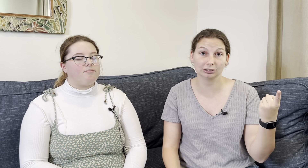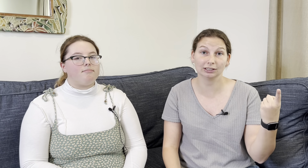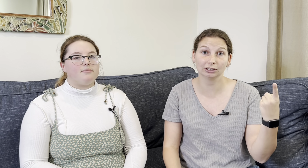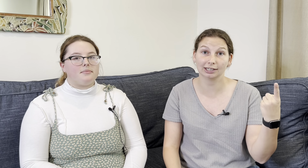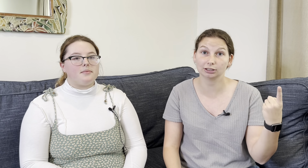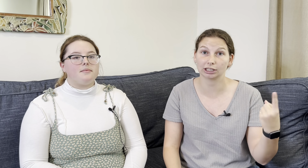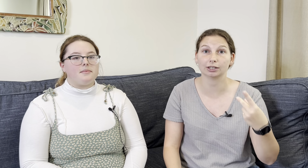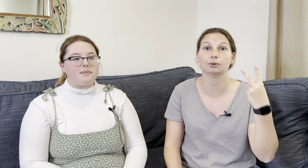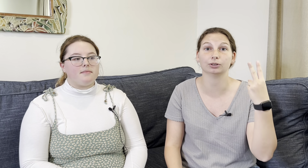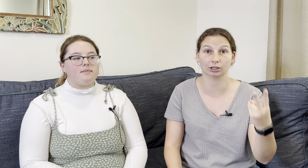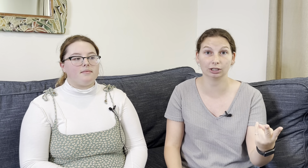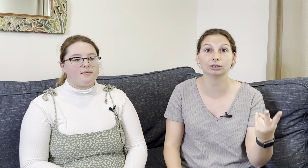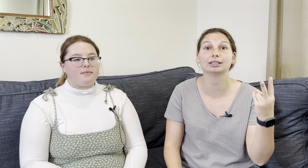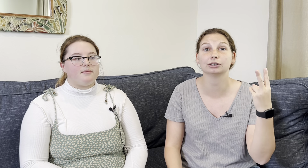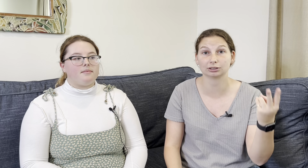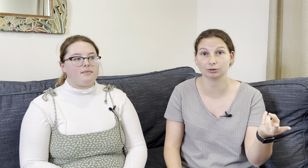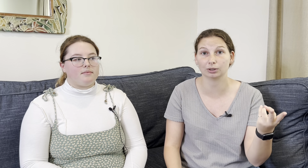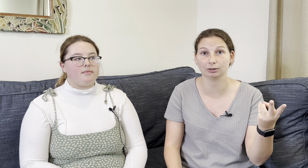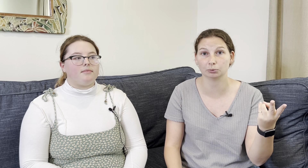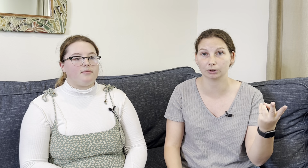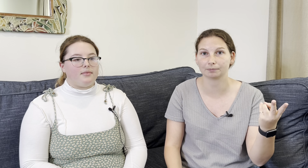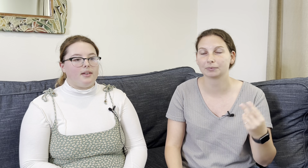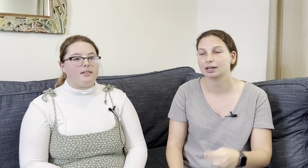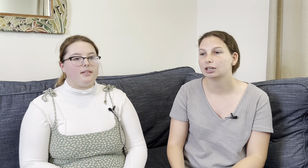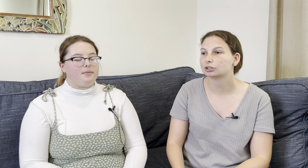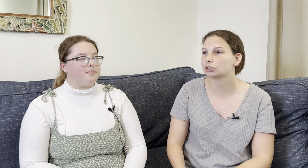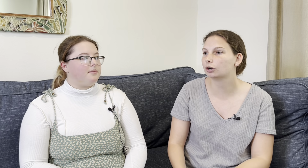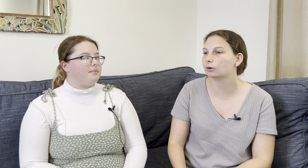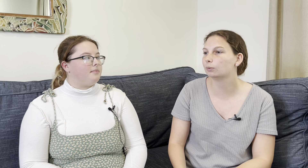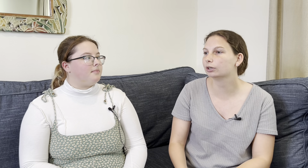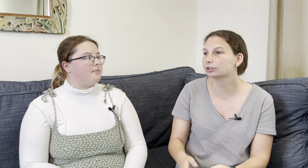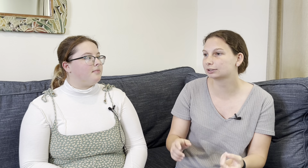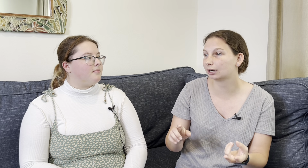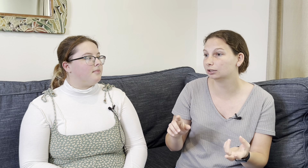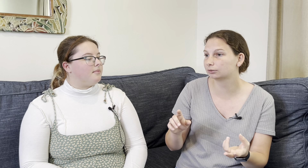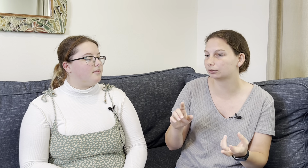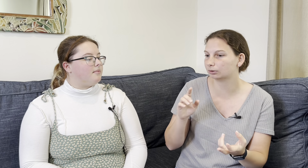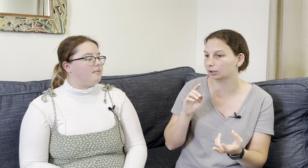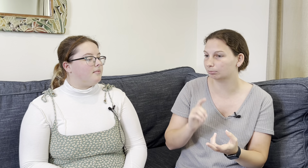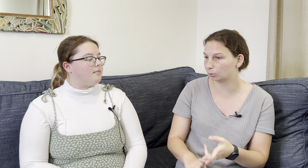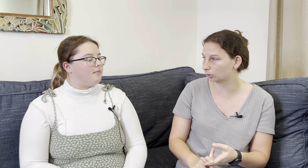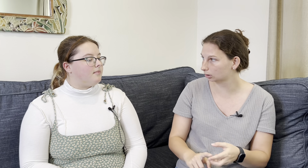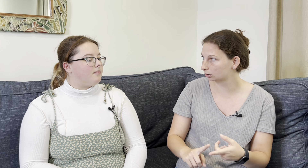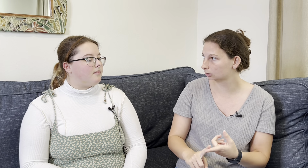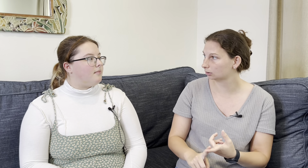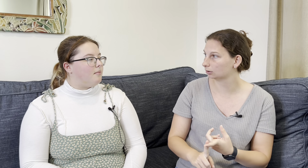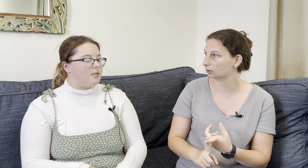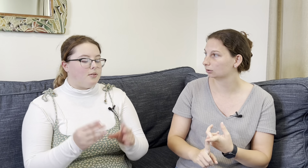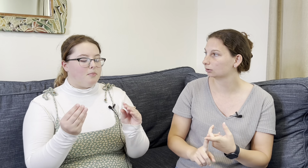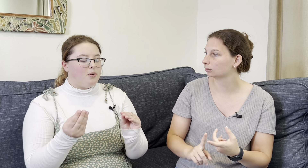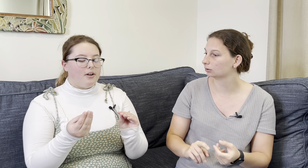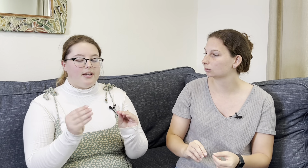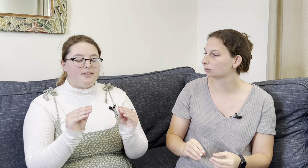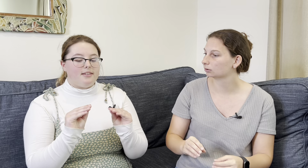their high chair, or they're hungry and they're still wanting more. So what are the signs for more? So more, it's the same